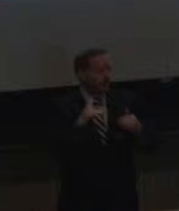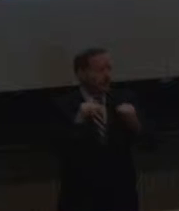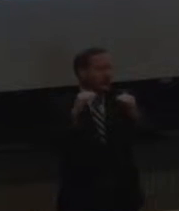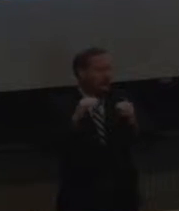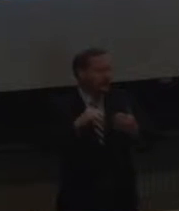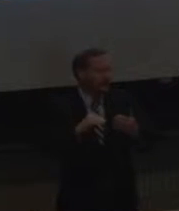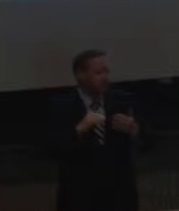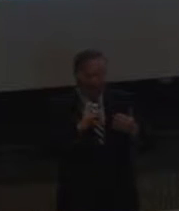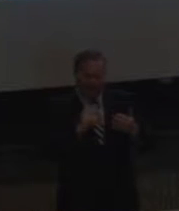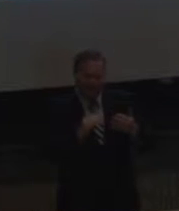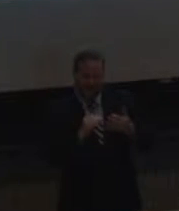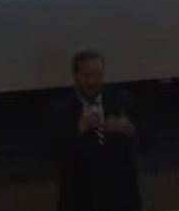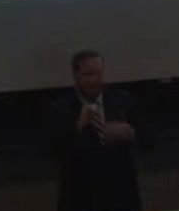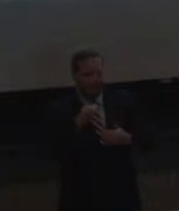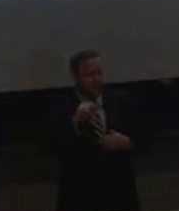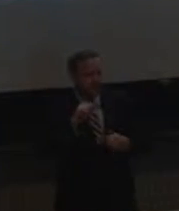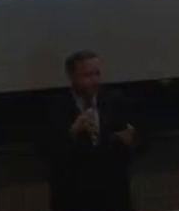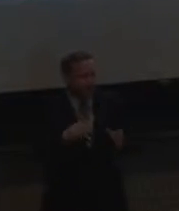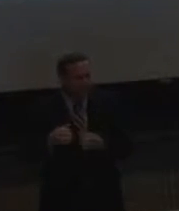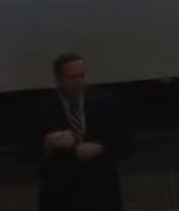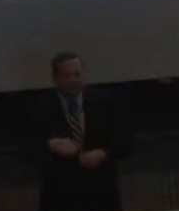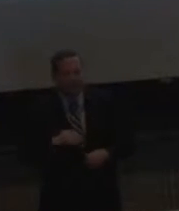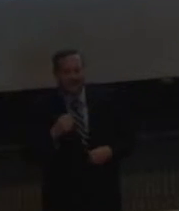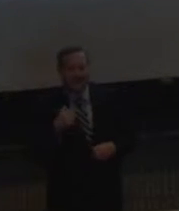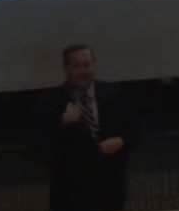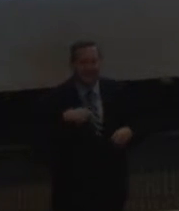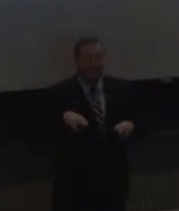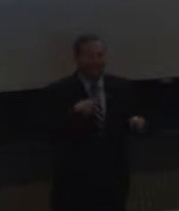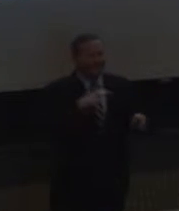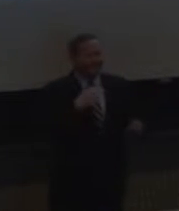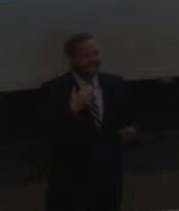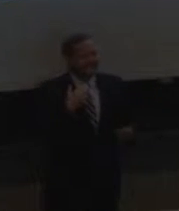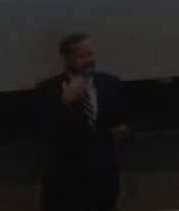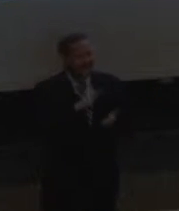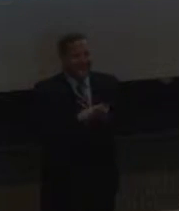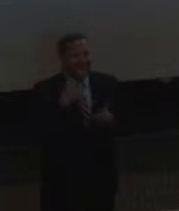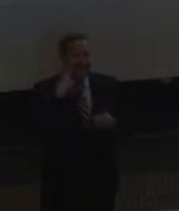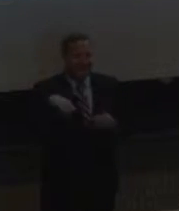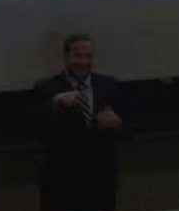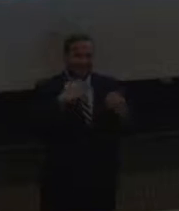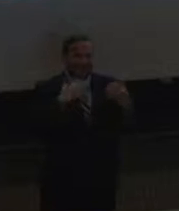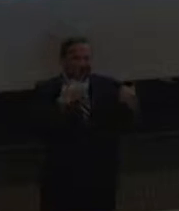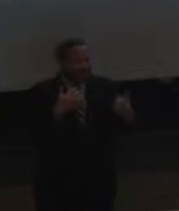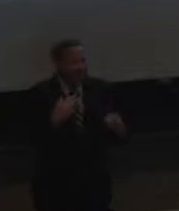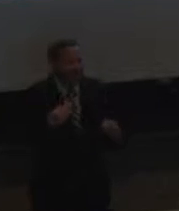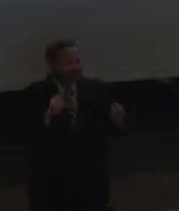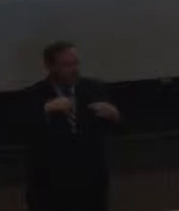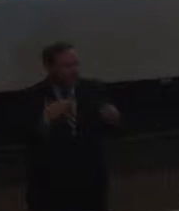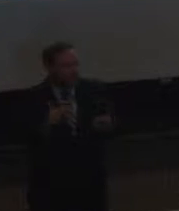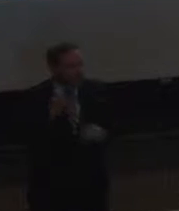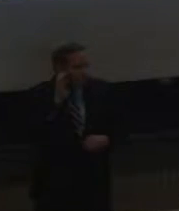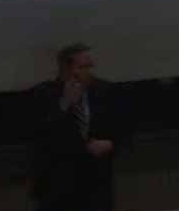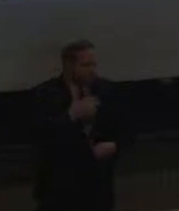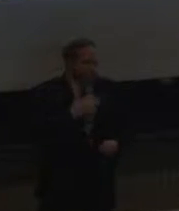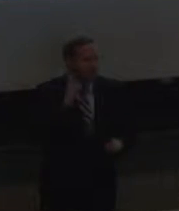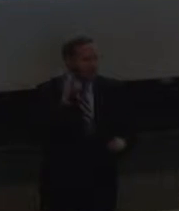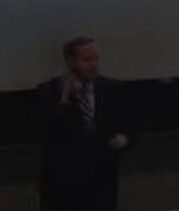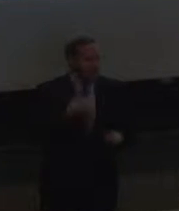I used to teach ASL classes here, including intermediate classes. And to look around, it's just nice to see your faces, and